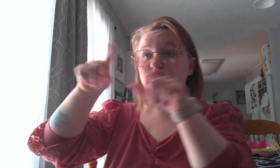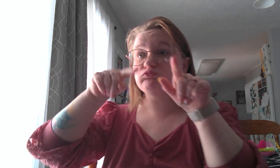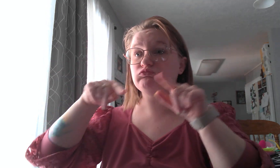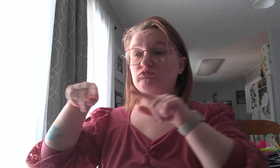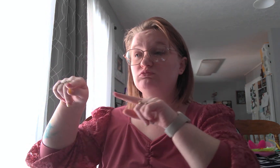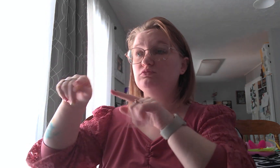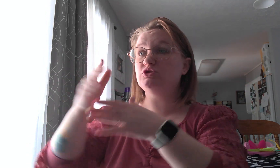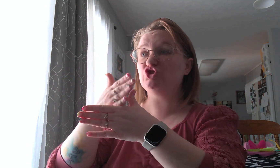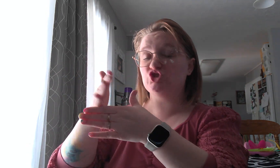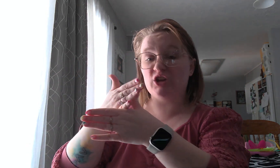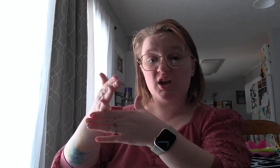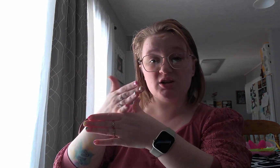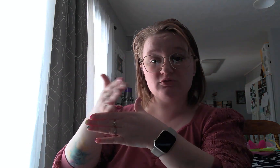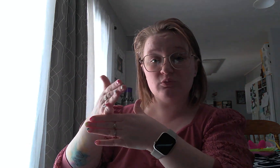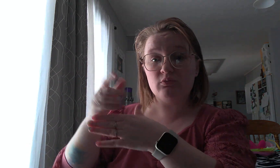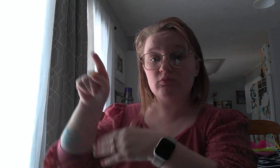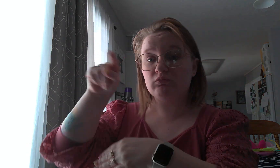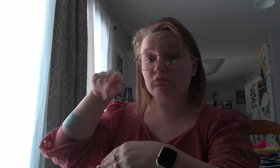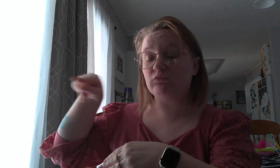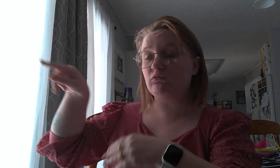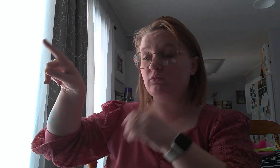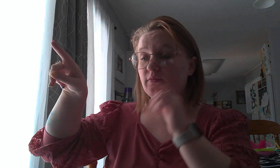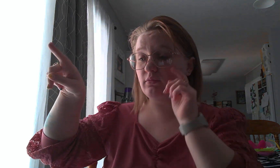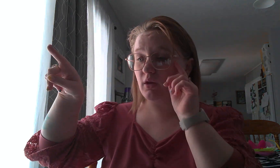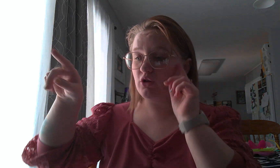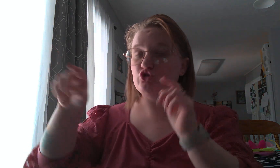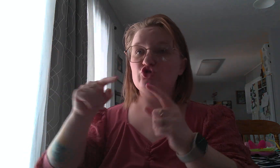For example, it could be a poster on the wall,